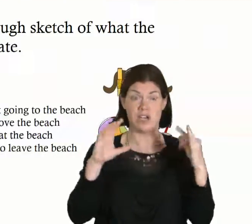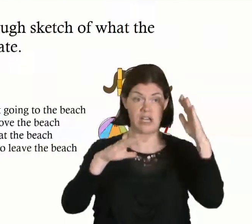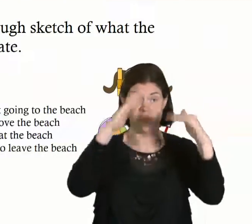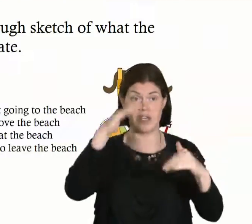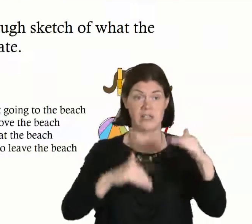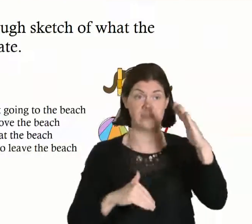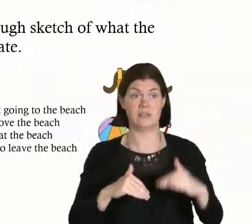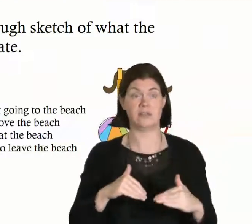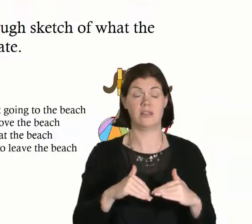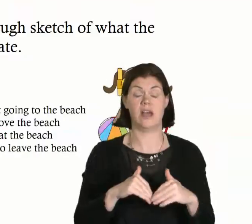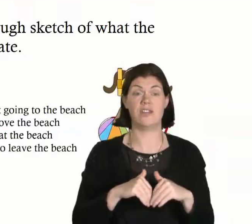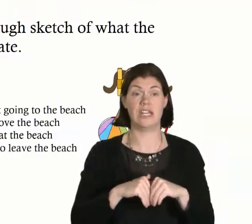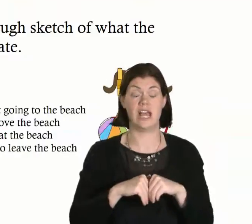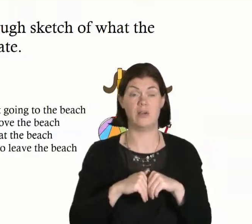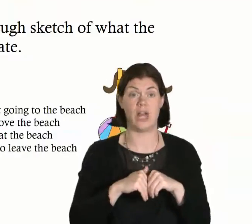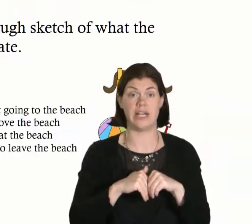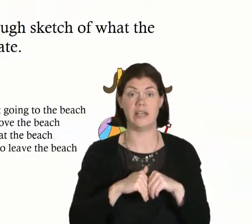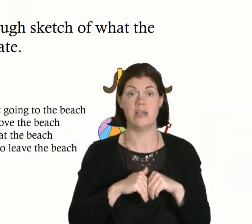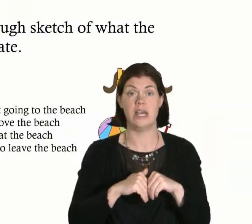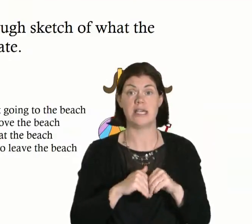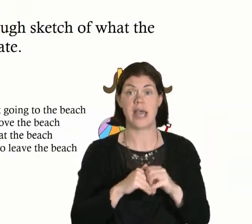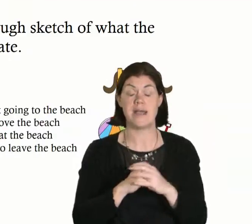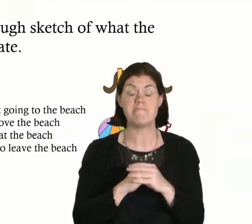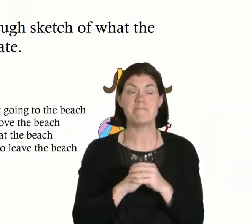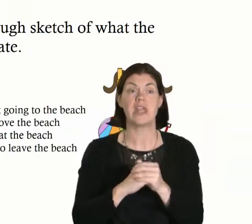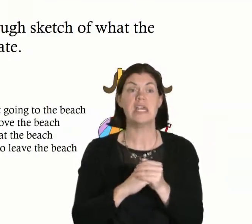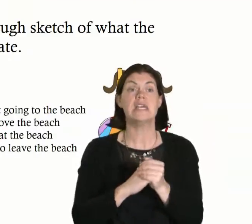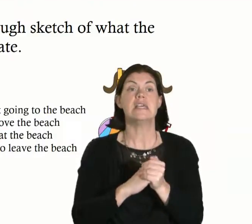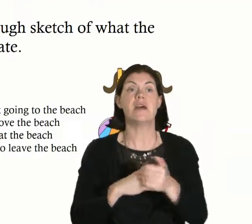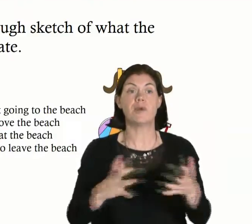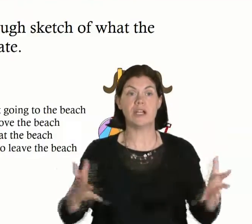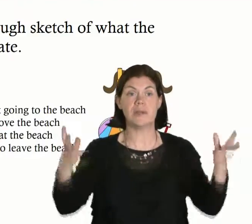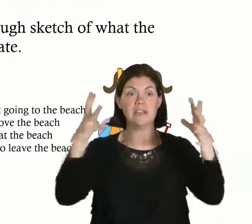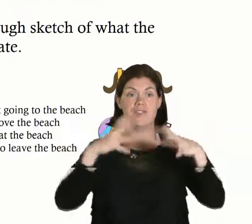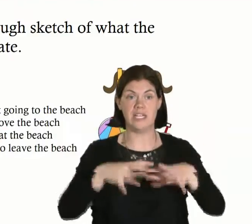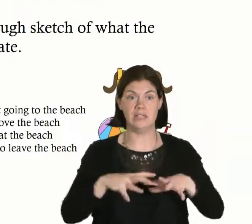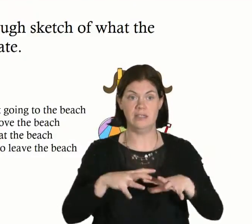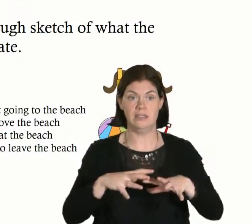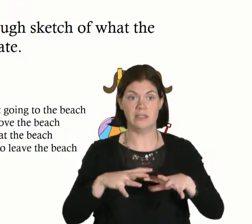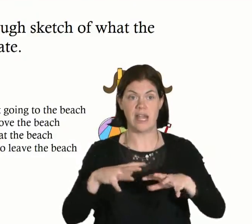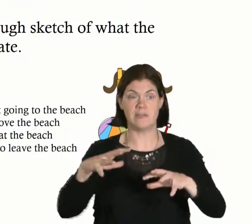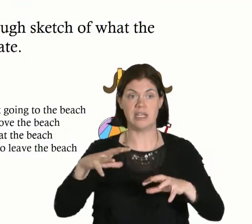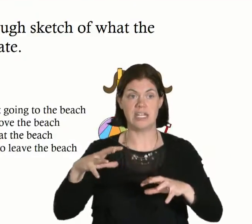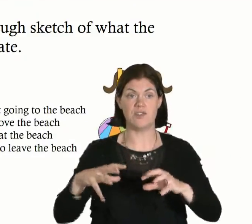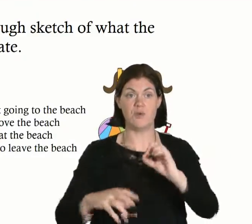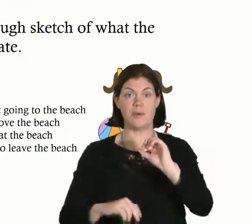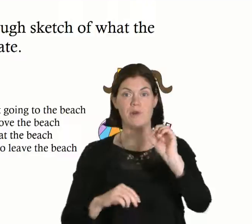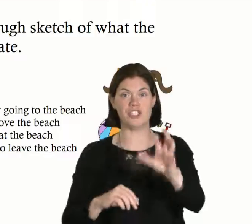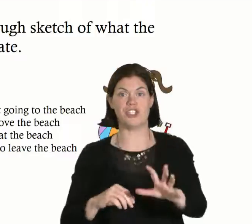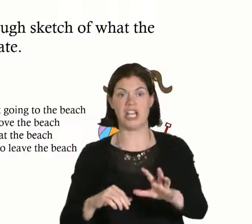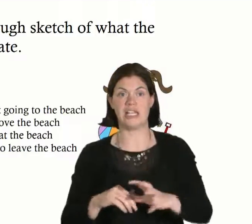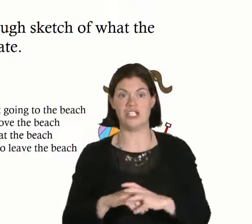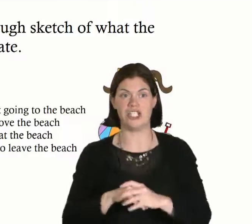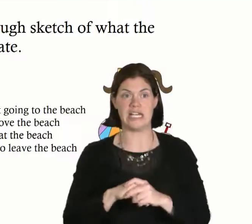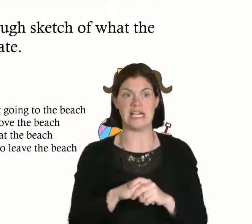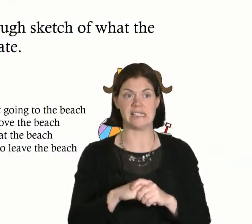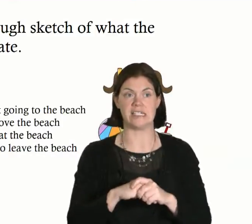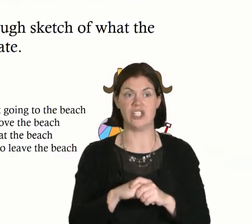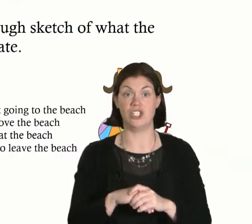of an outline. Okay. Then we're going to reconvene, and I'm going to give you one more